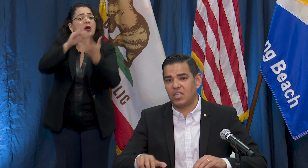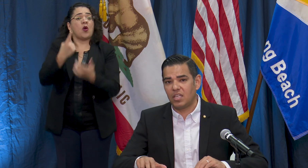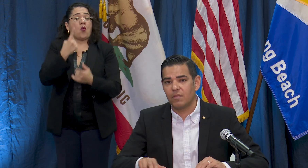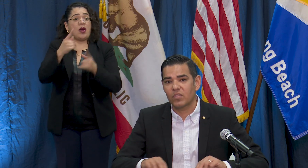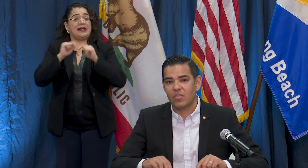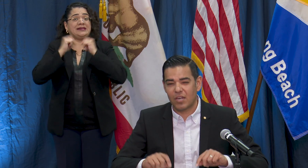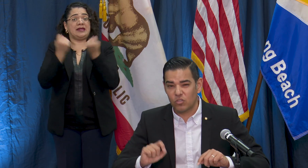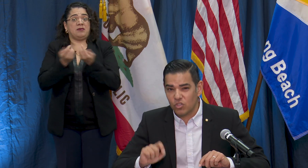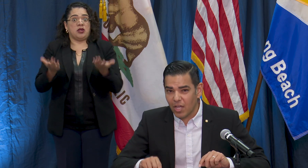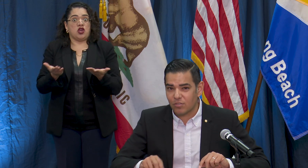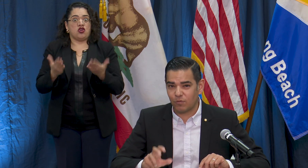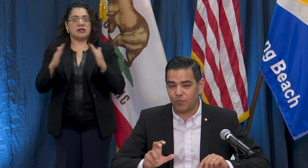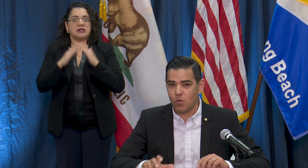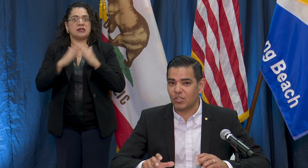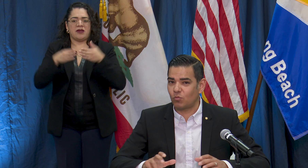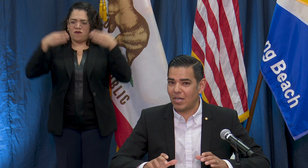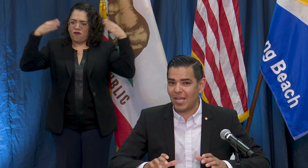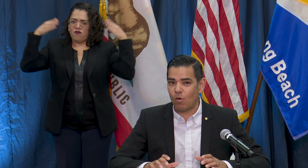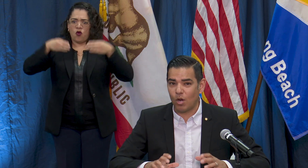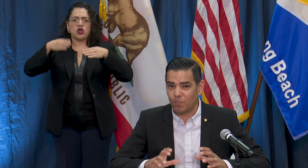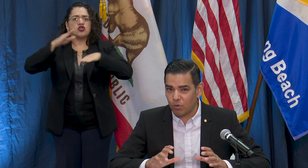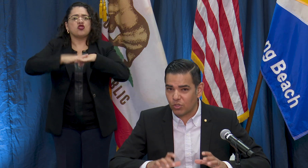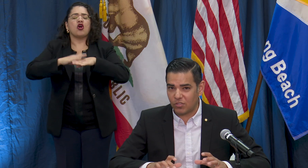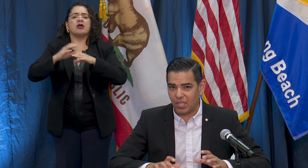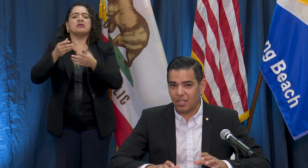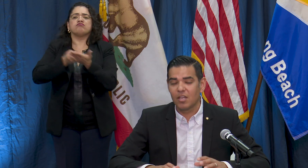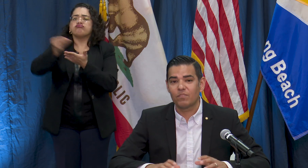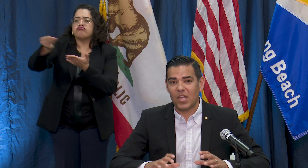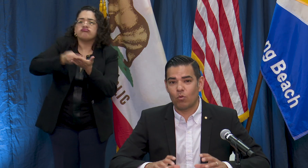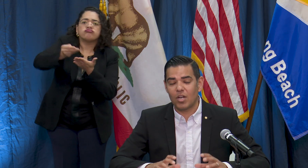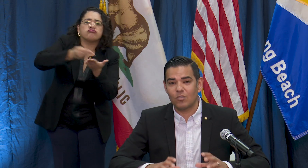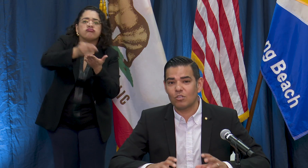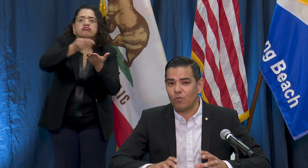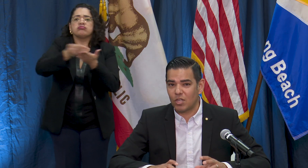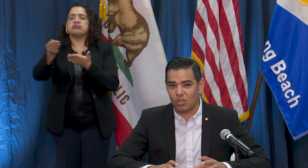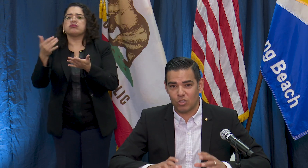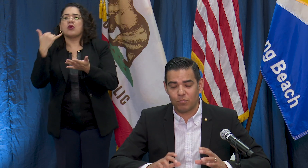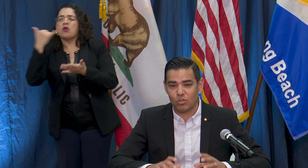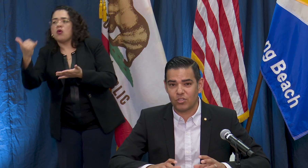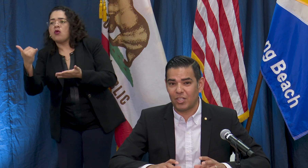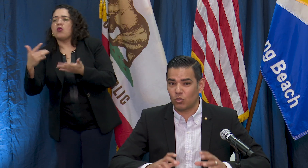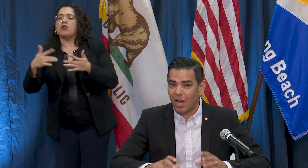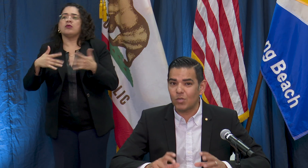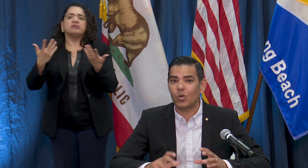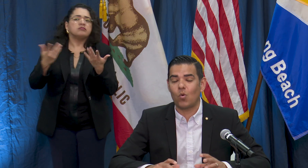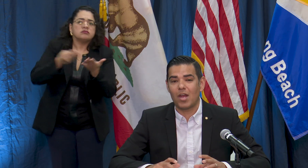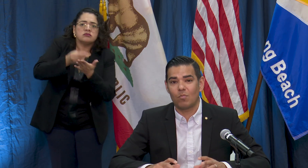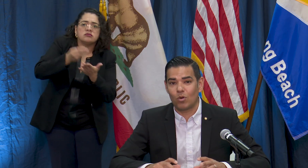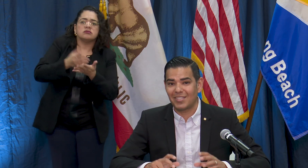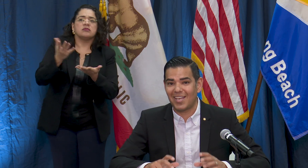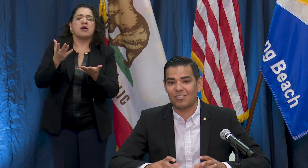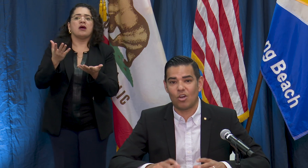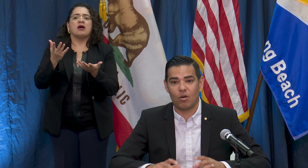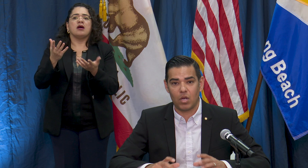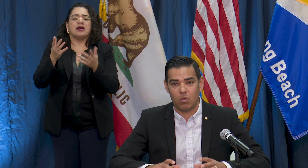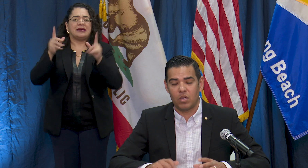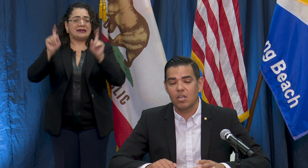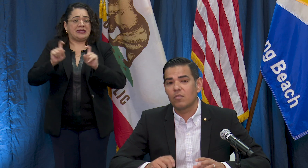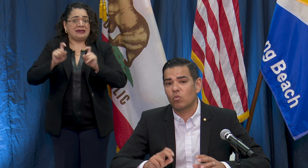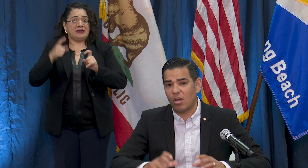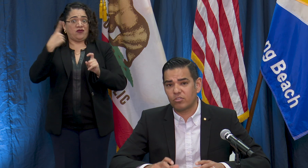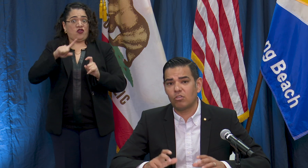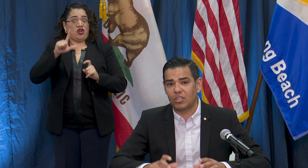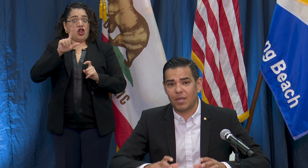at the city that is just focused right now on purchasing. And we're not just focused on just purchasing and trying to acquire more tests on our